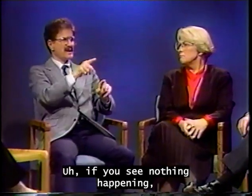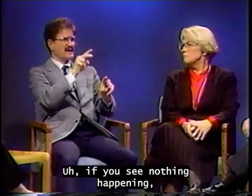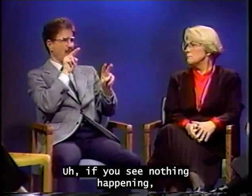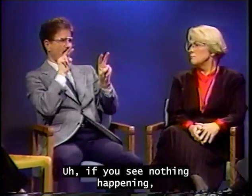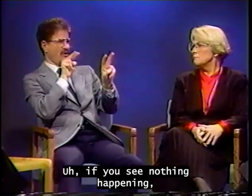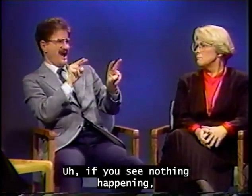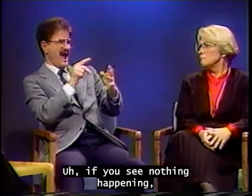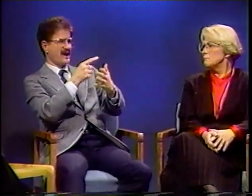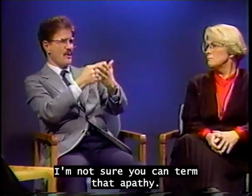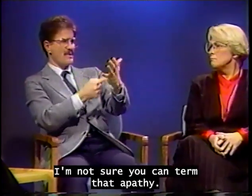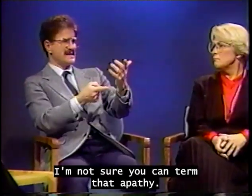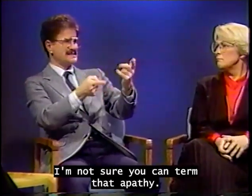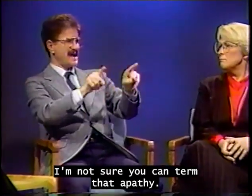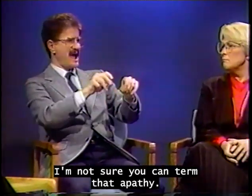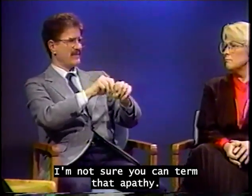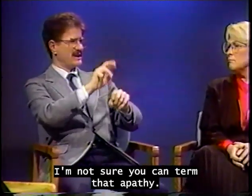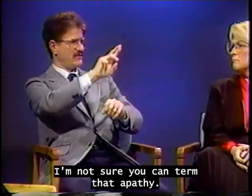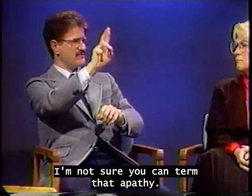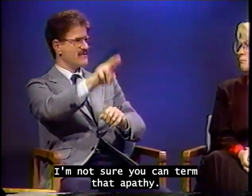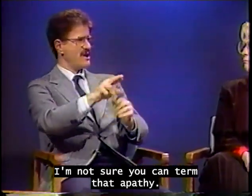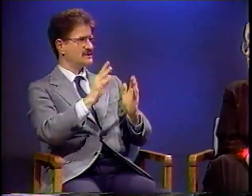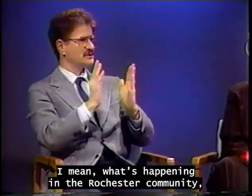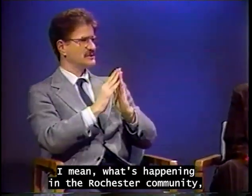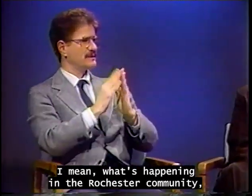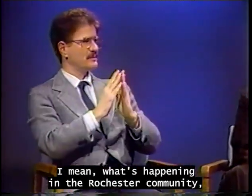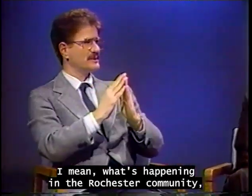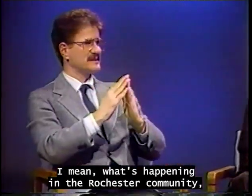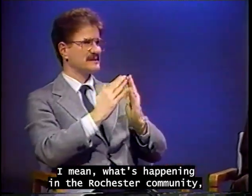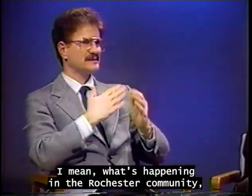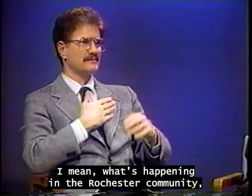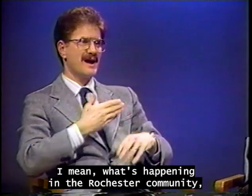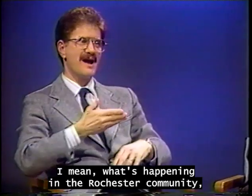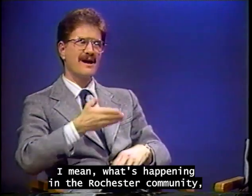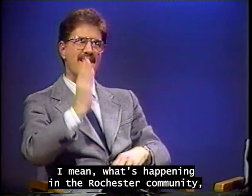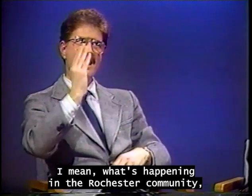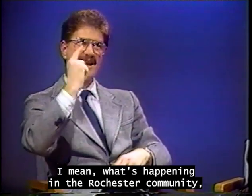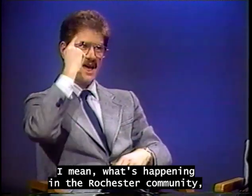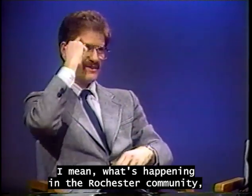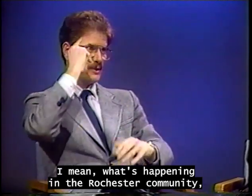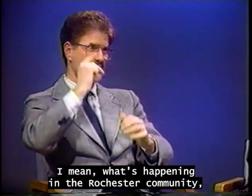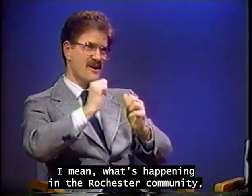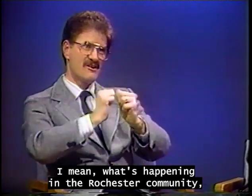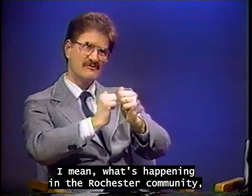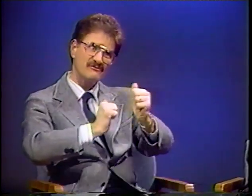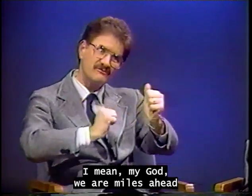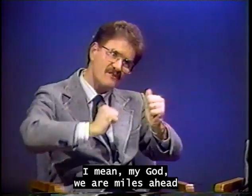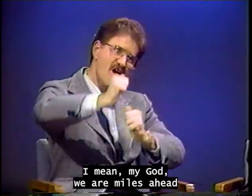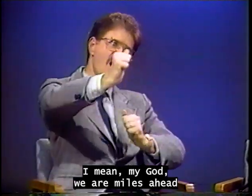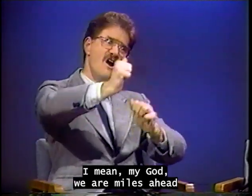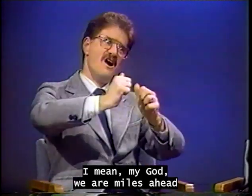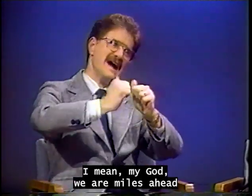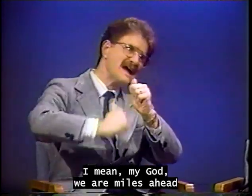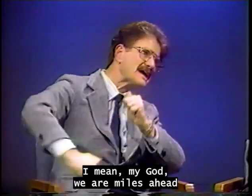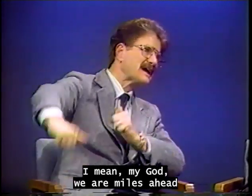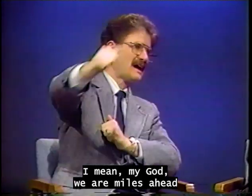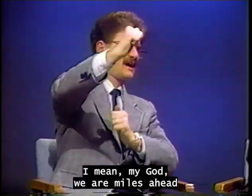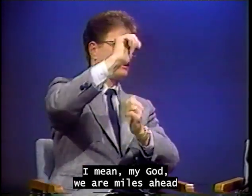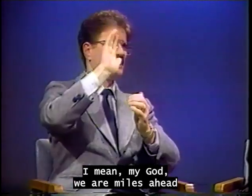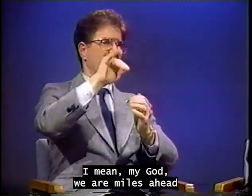If you see nothing happening, I'm not sure you can term that apathy. I mean, what's happening in the Rochester community, I mean, my God, we are